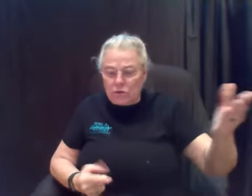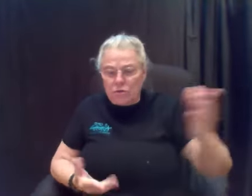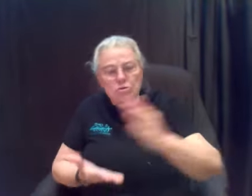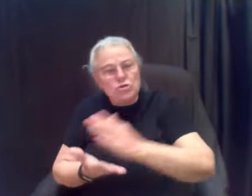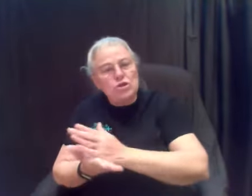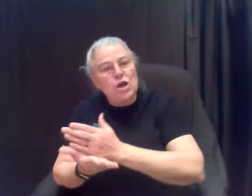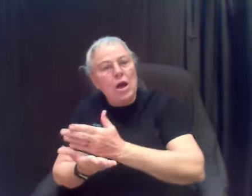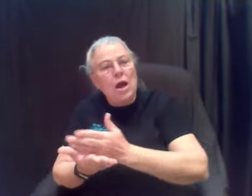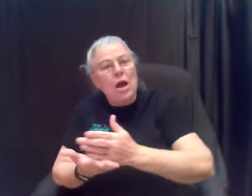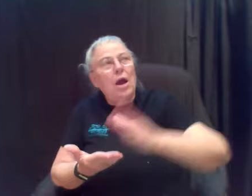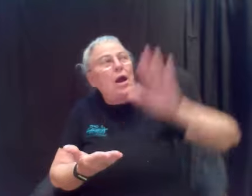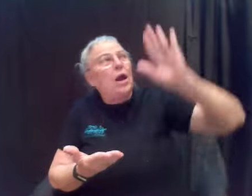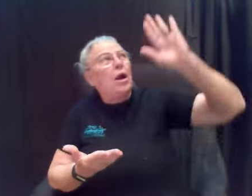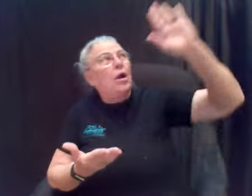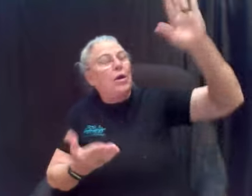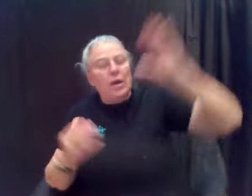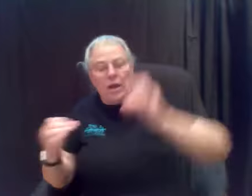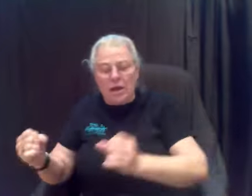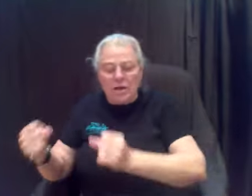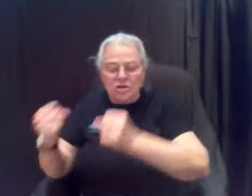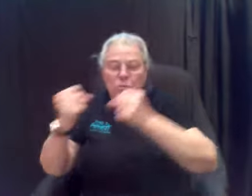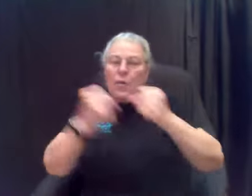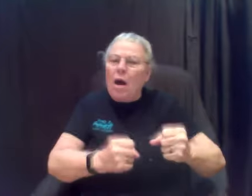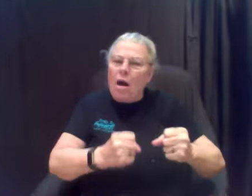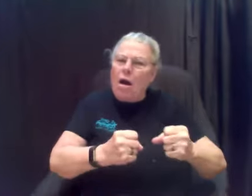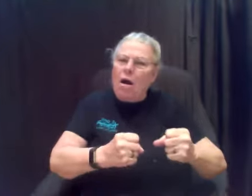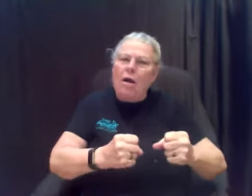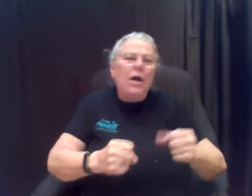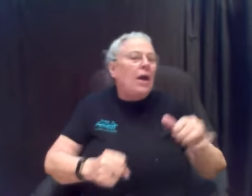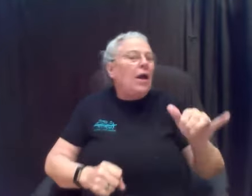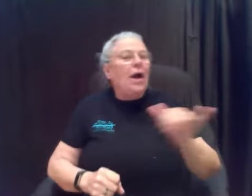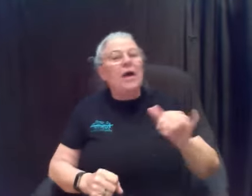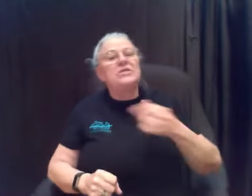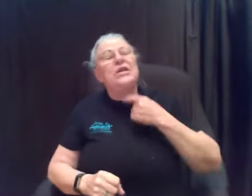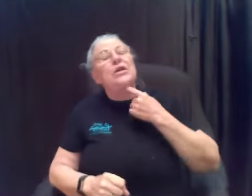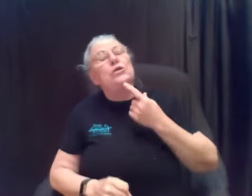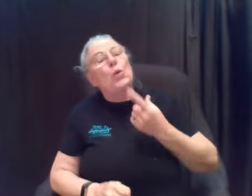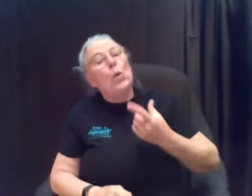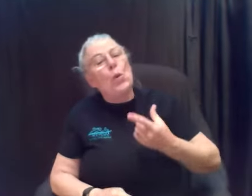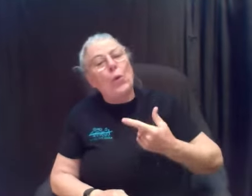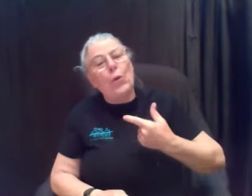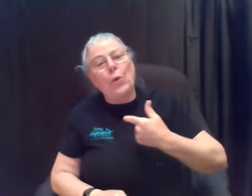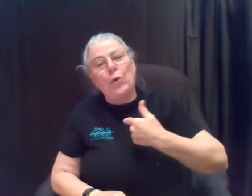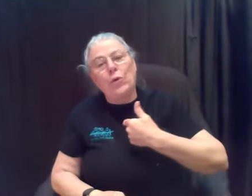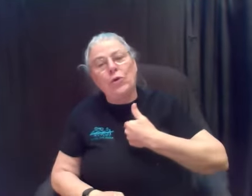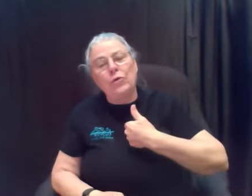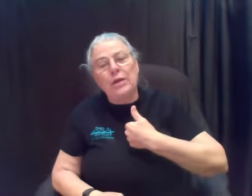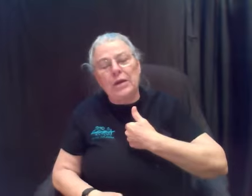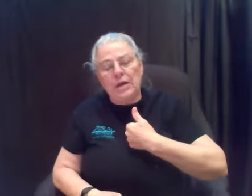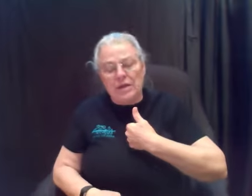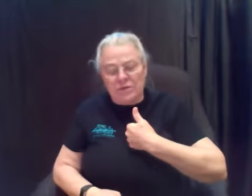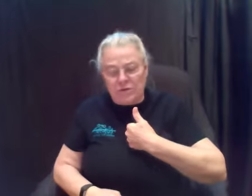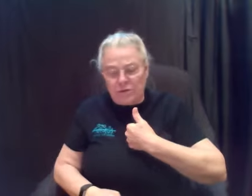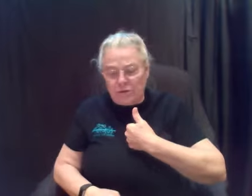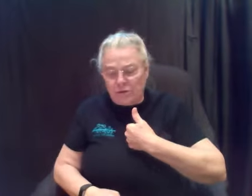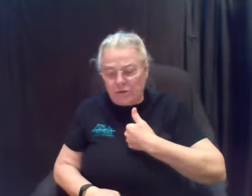to share his power as he told me